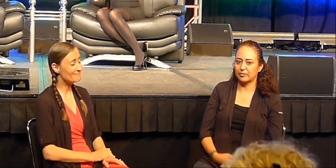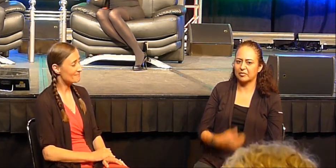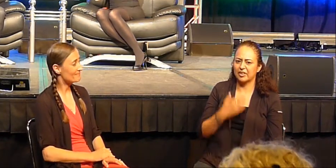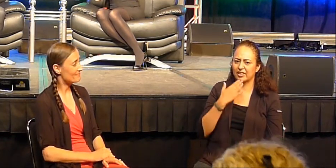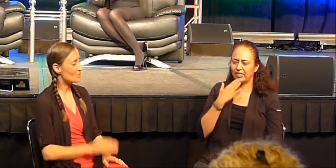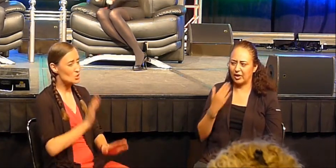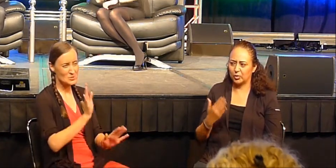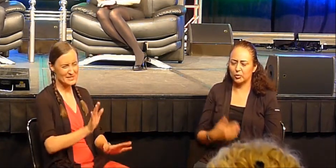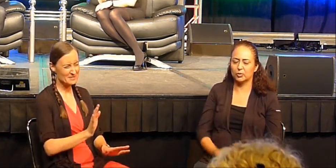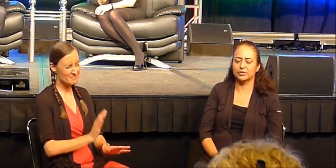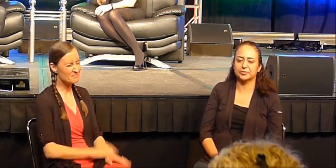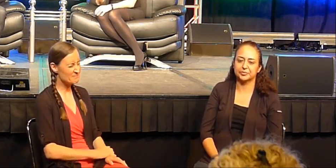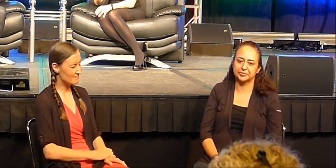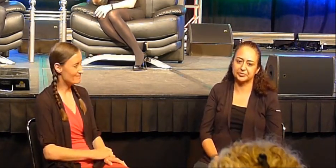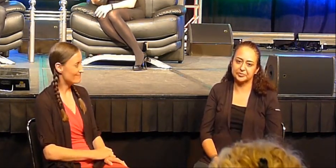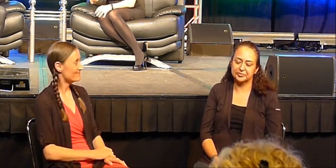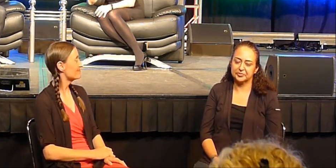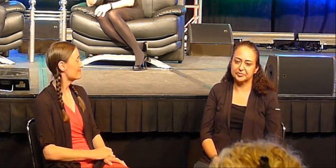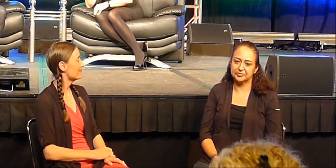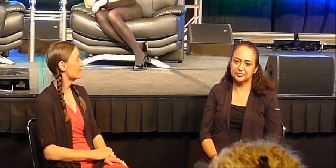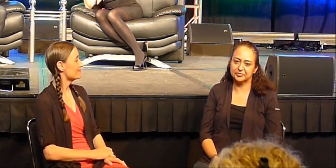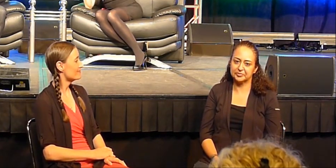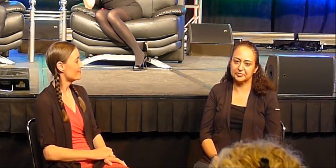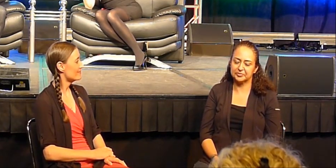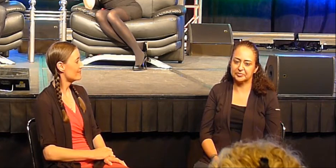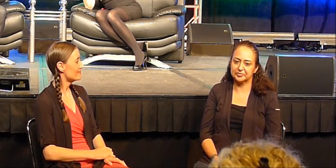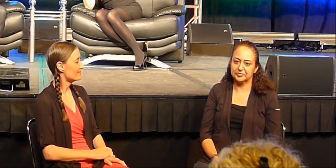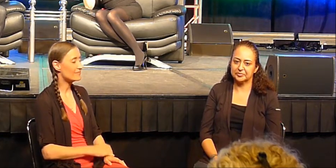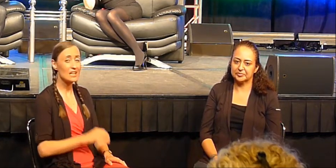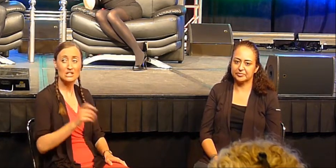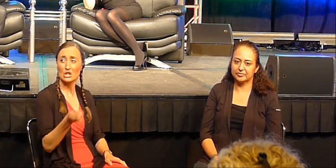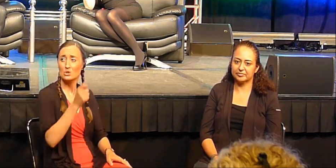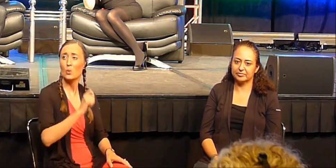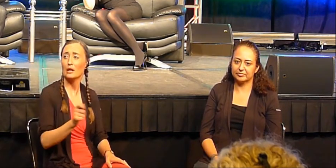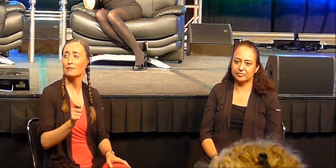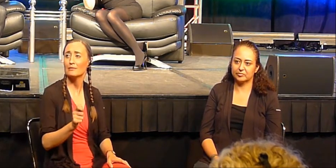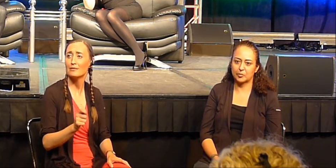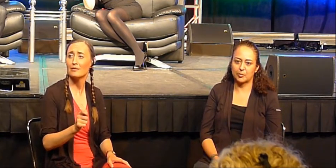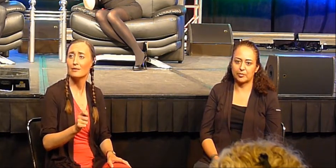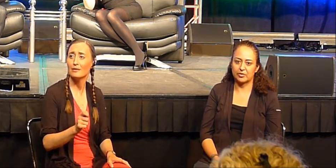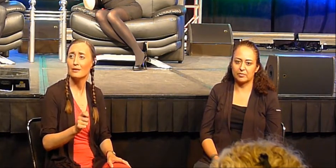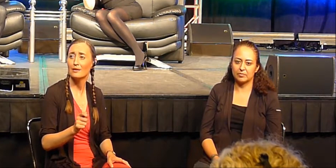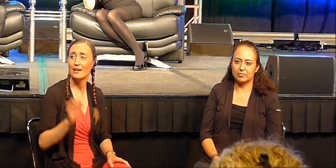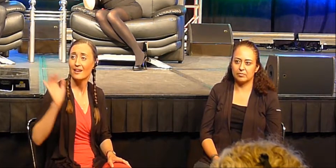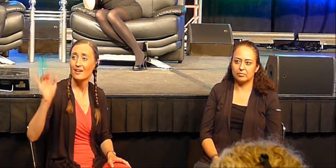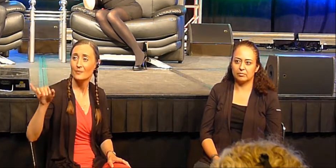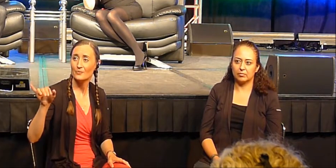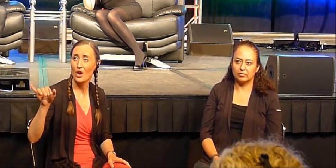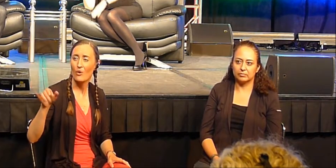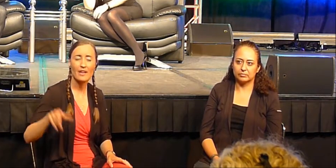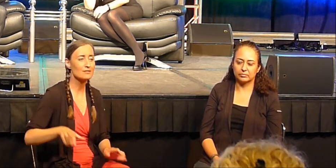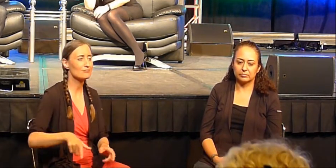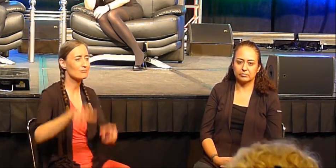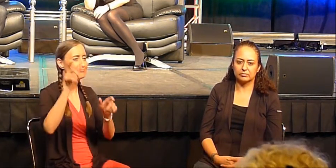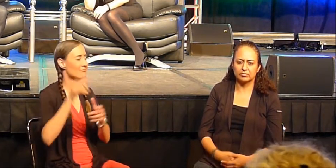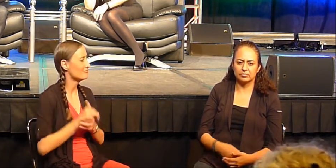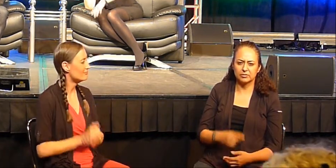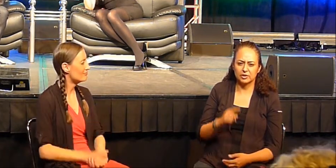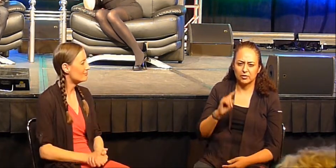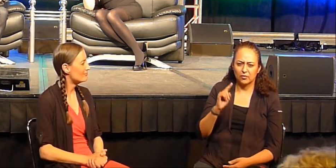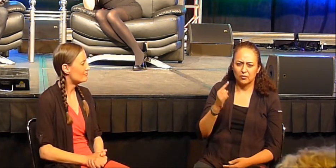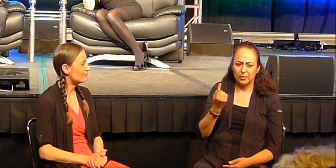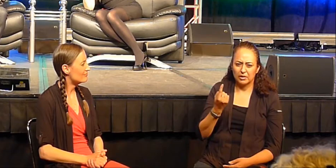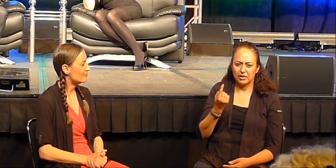Awesome solo. Is that a solo? What have you got there? Oh, it's just the marker, so she does put it. Oh, I see.